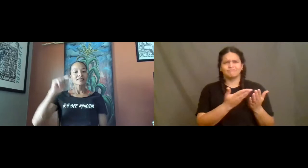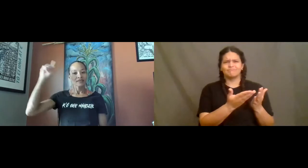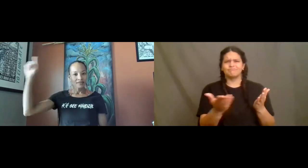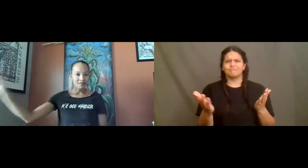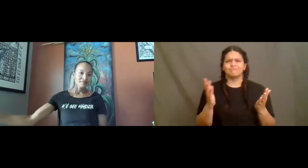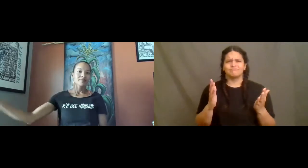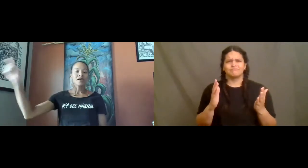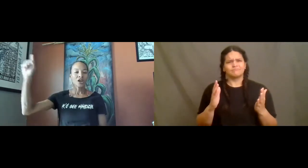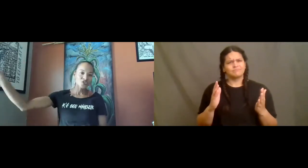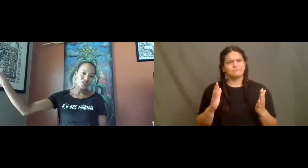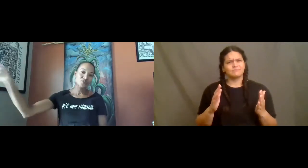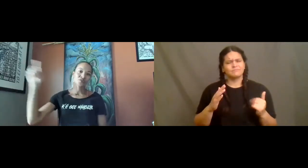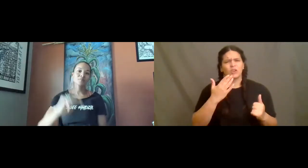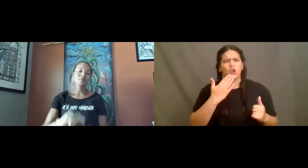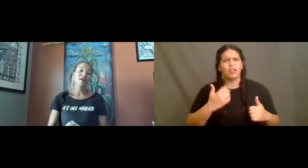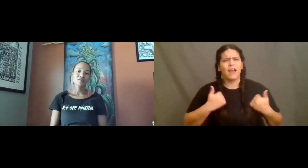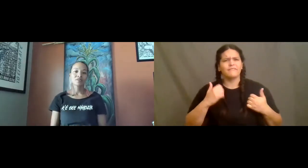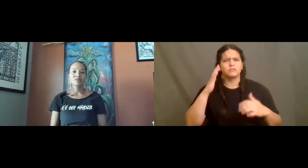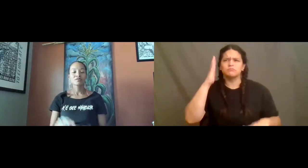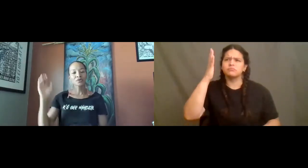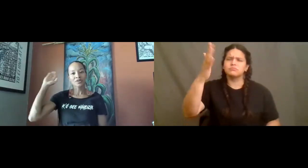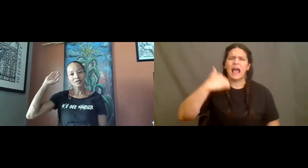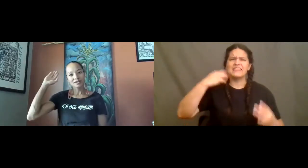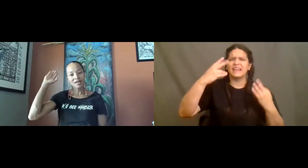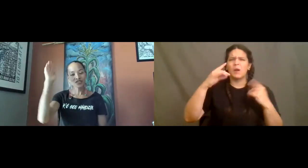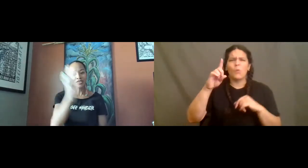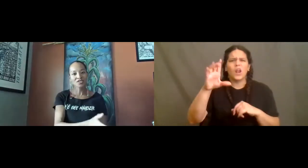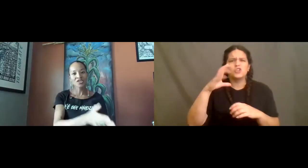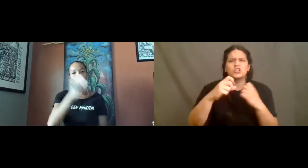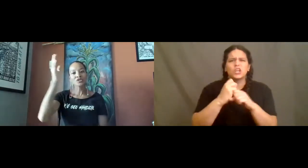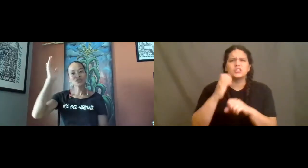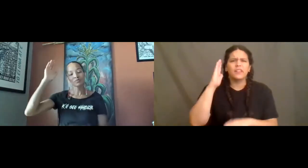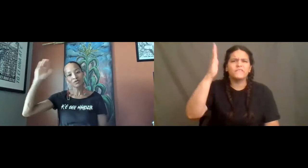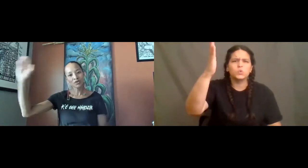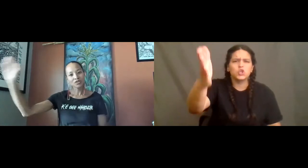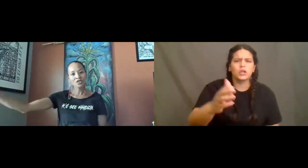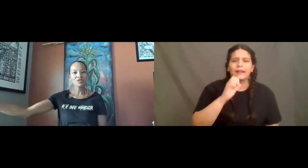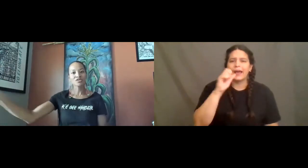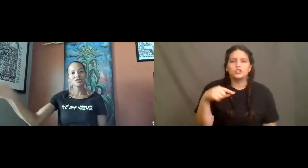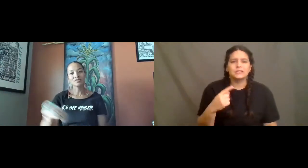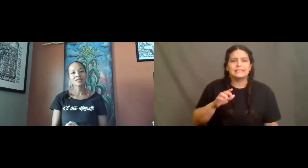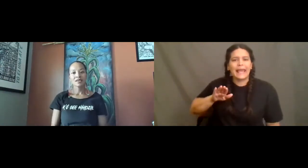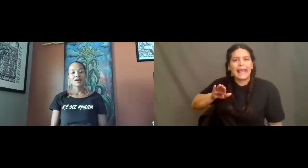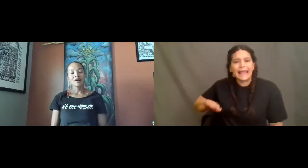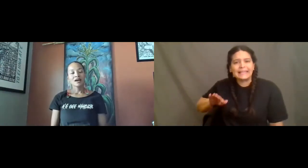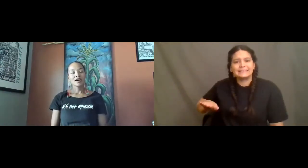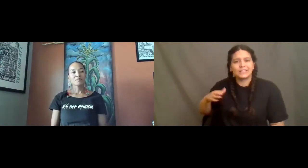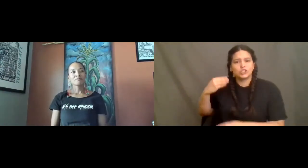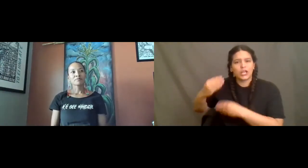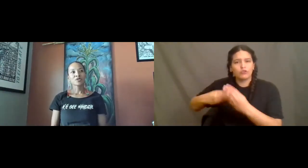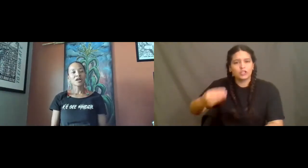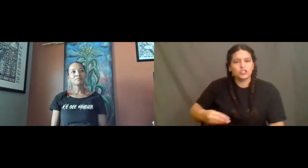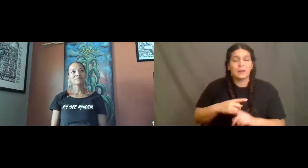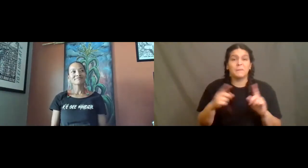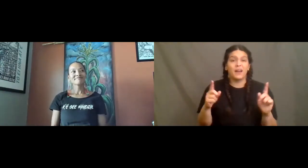that 100 years from now, for not just his generation, but for the generations